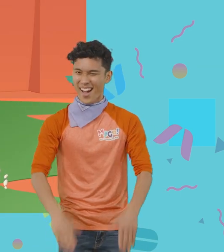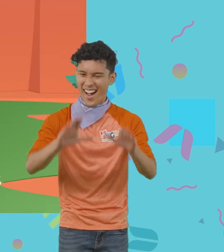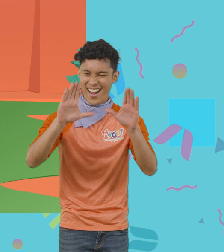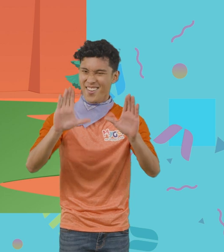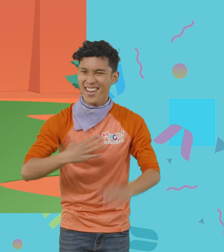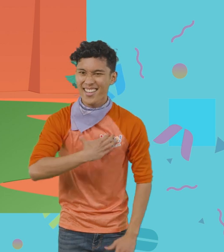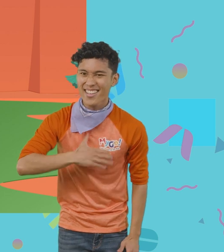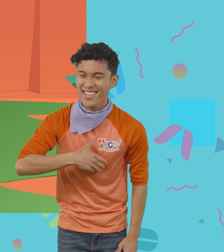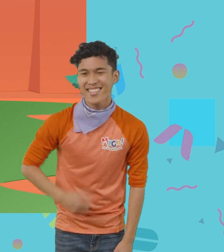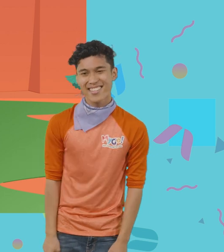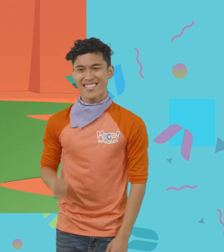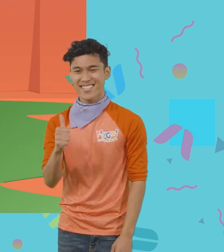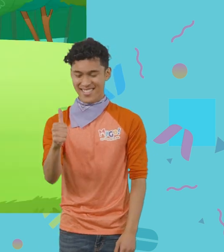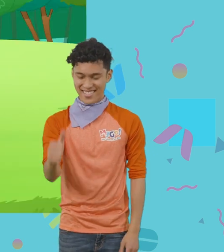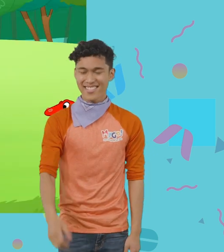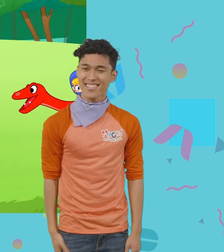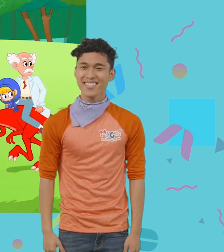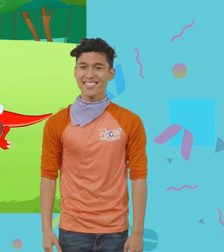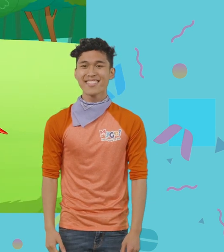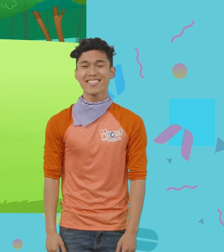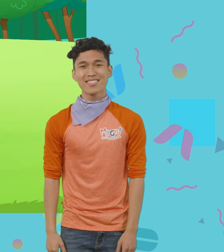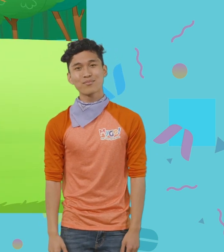Great, Morphle!